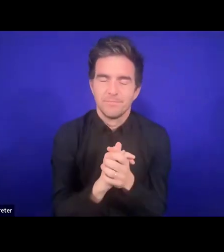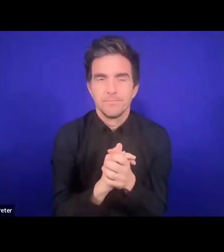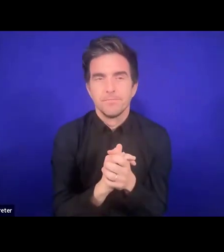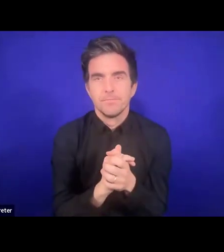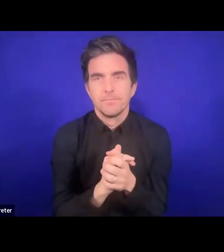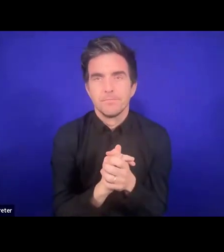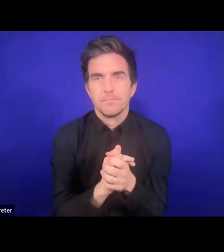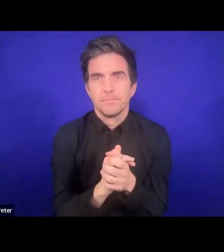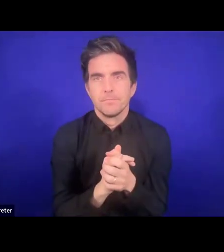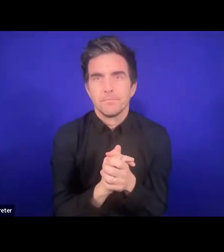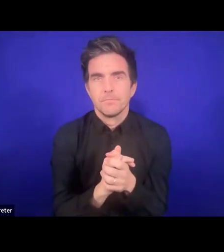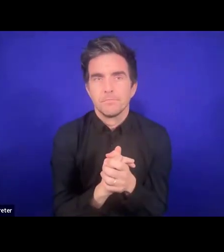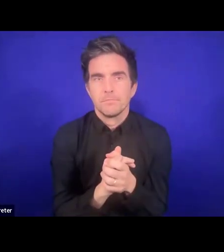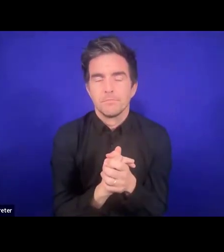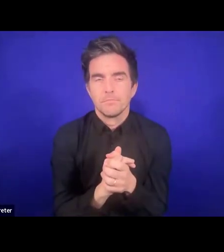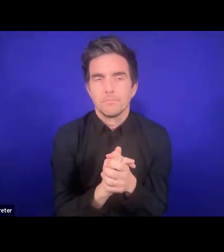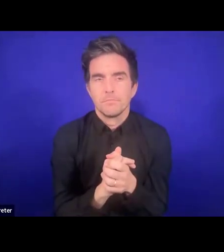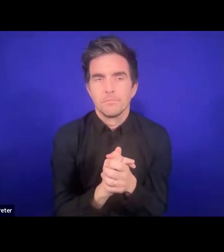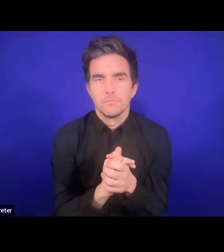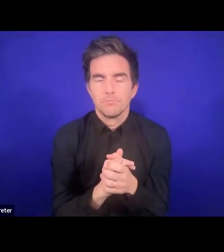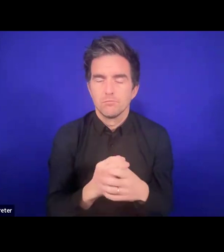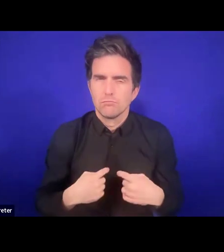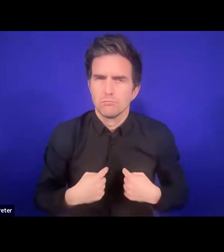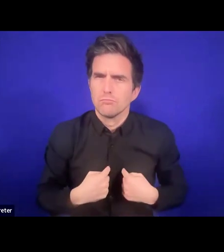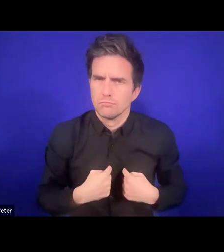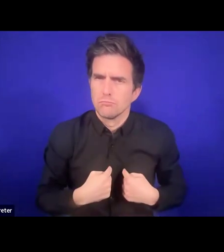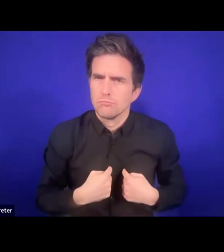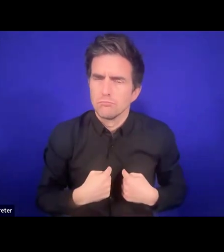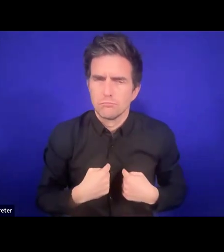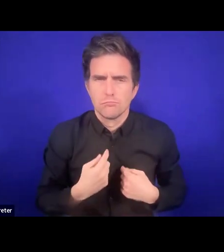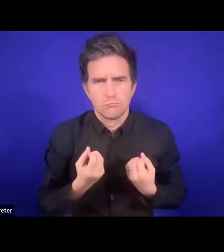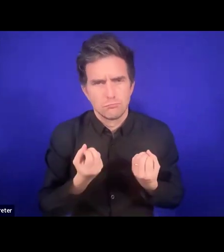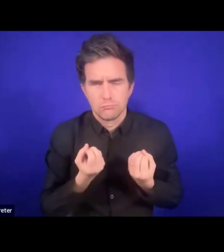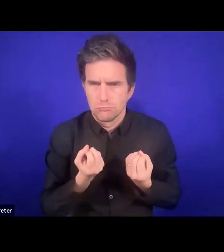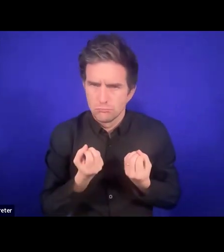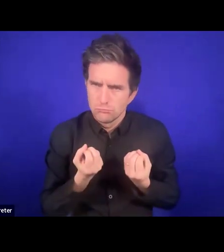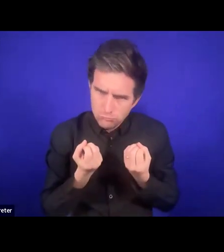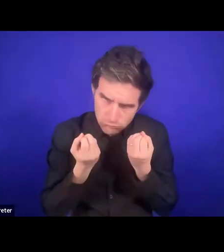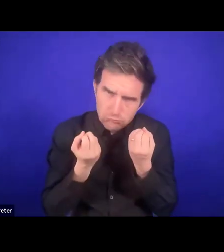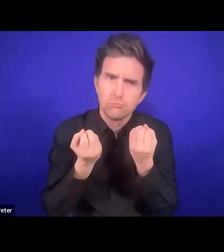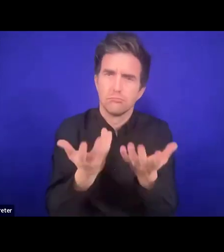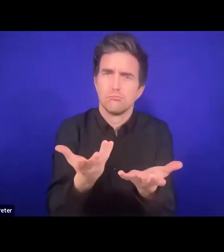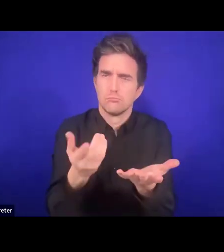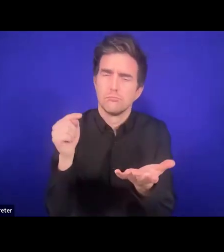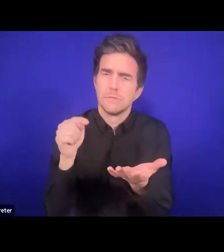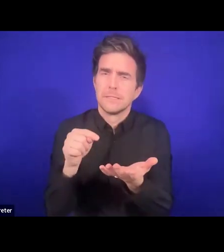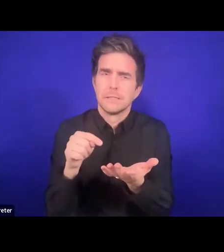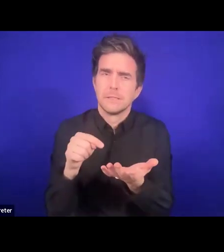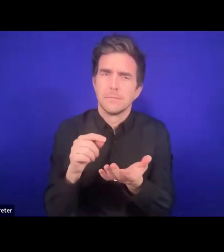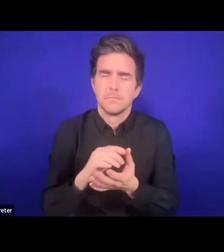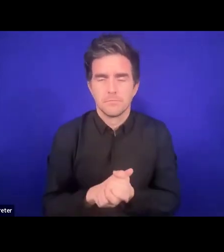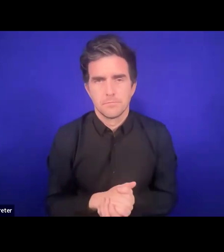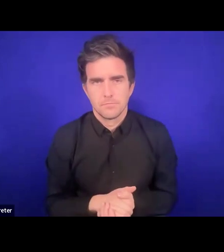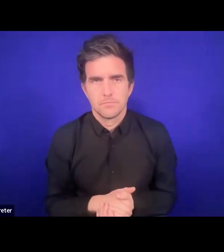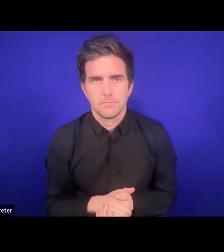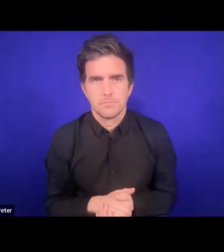LINK project that is in focus today. So maybe let me start to bring a bit of the context. The